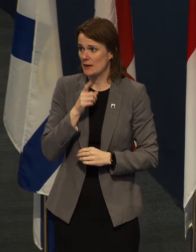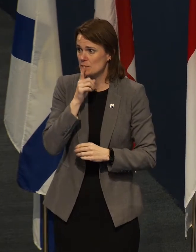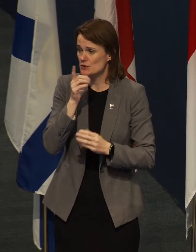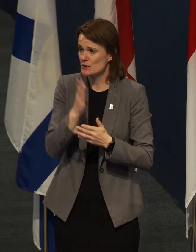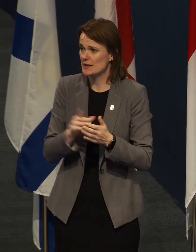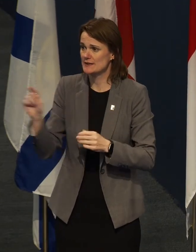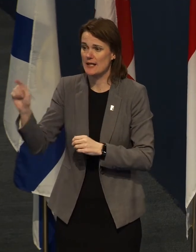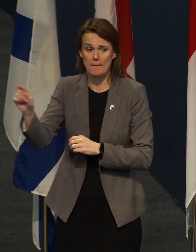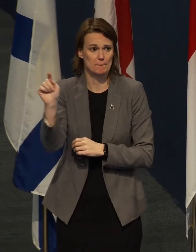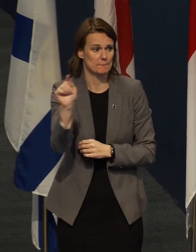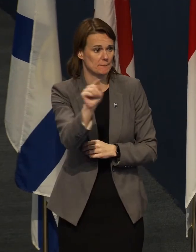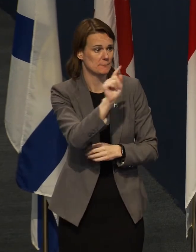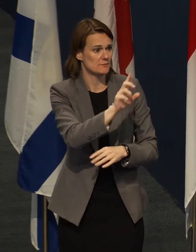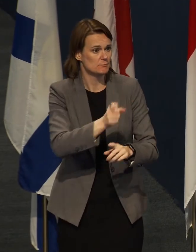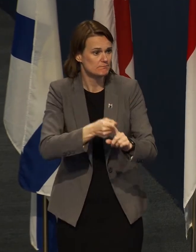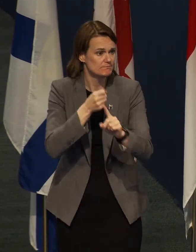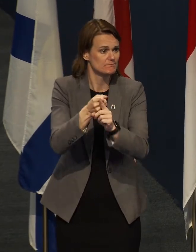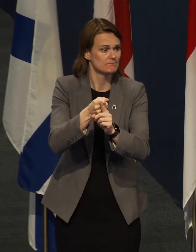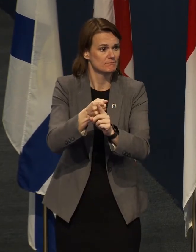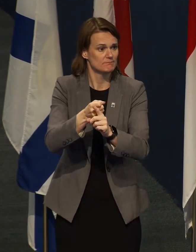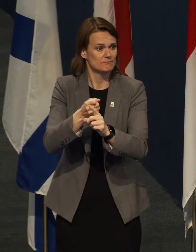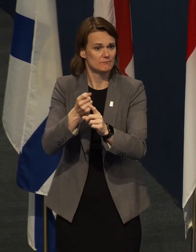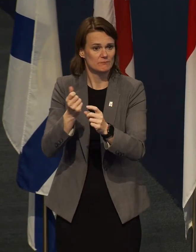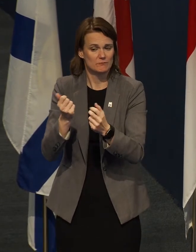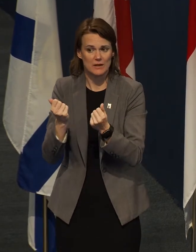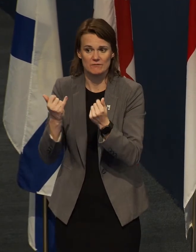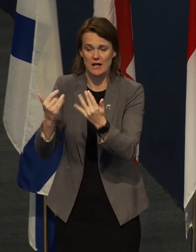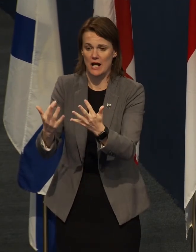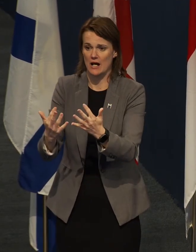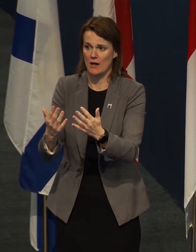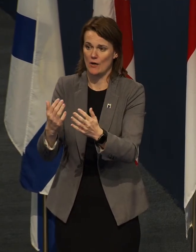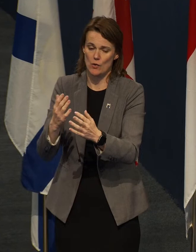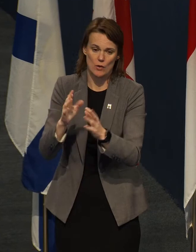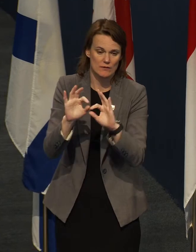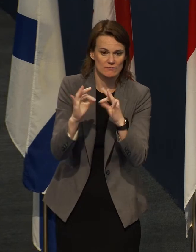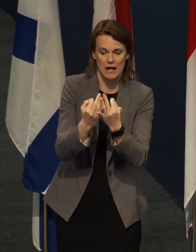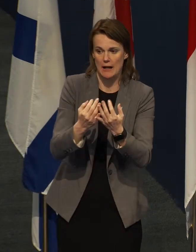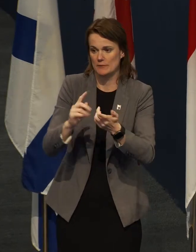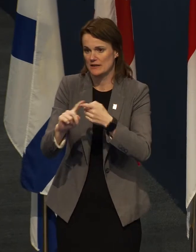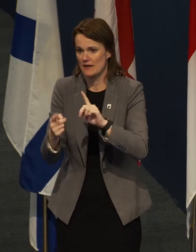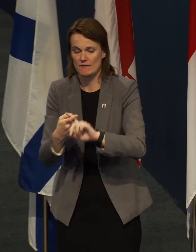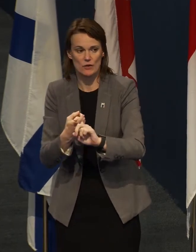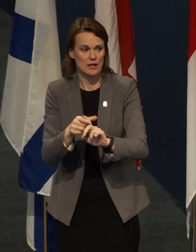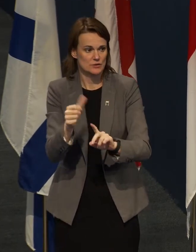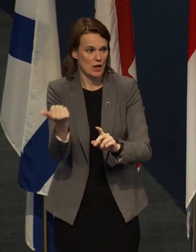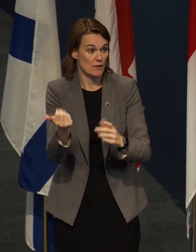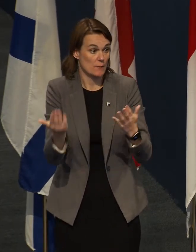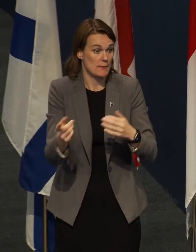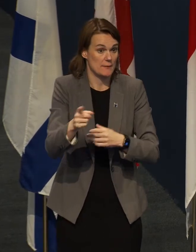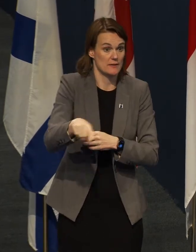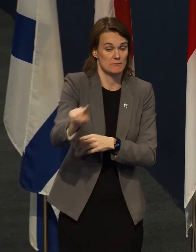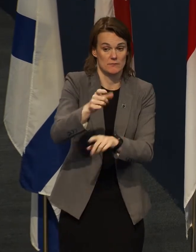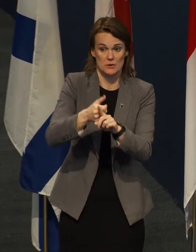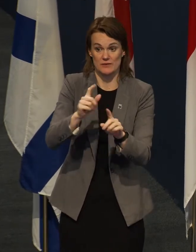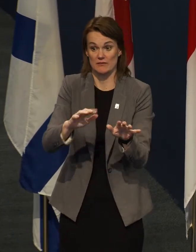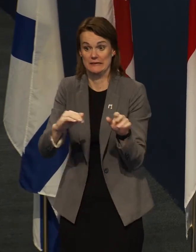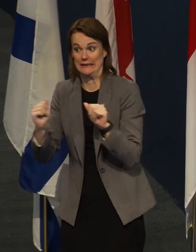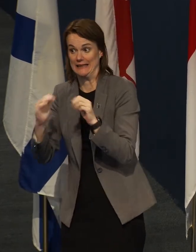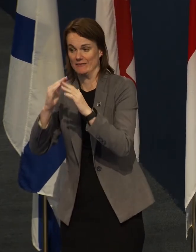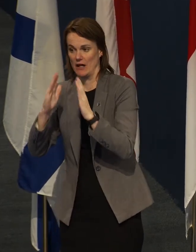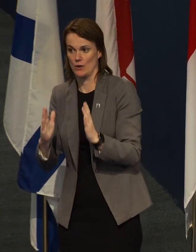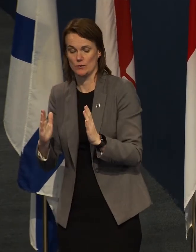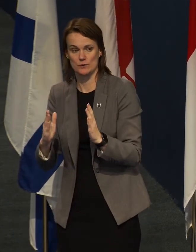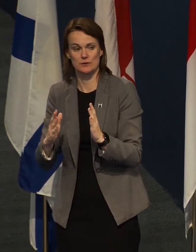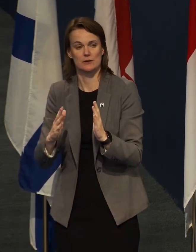audience today who have been affected, either directly or indirectly, by the fires. Perhaps you were evacuated, but I want you to know that as you return to